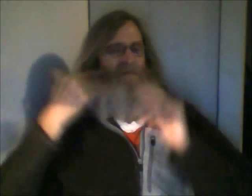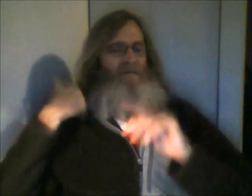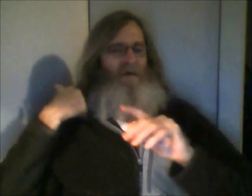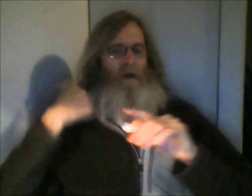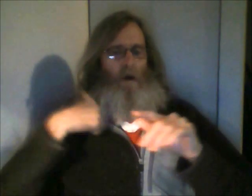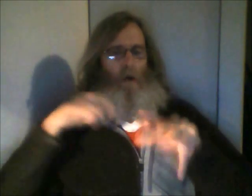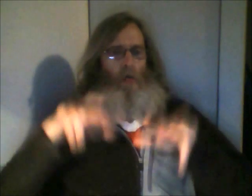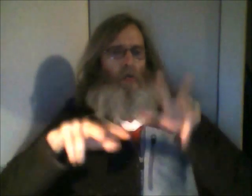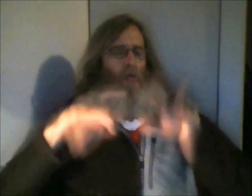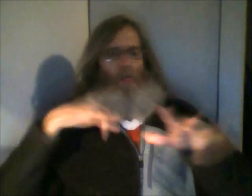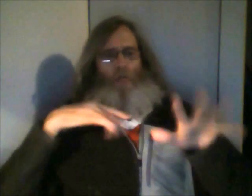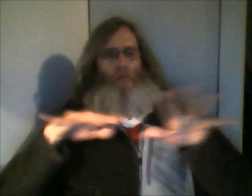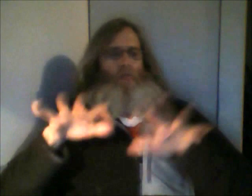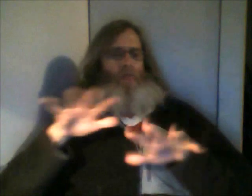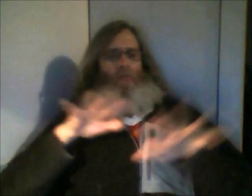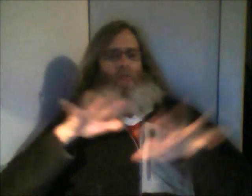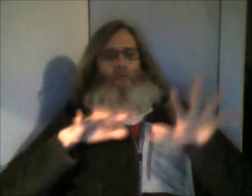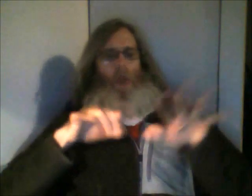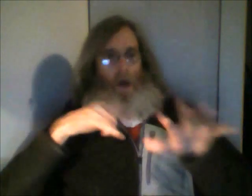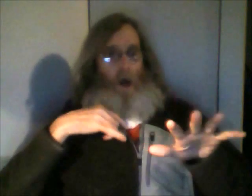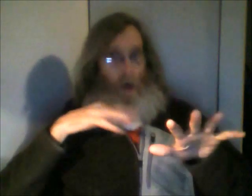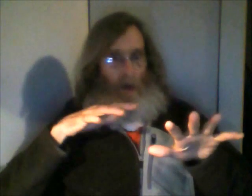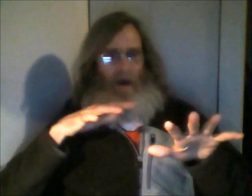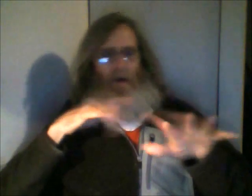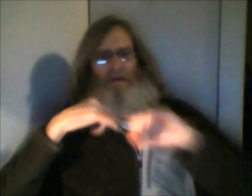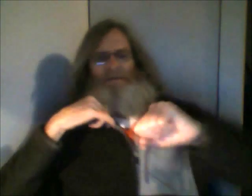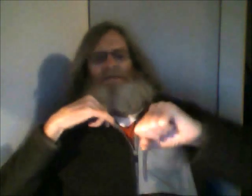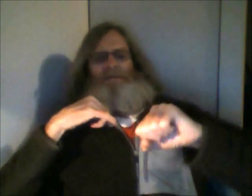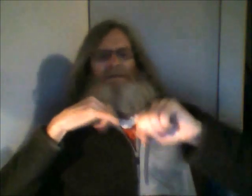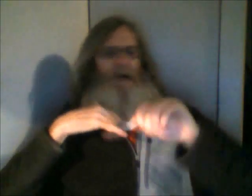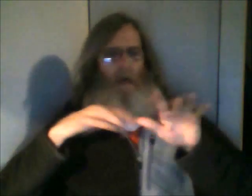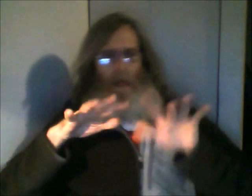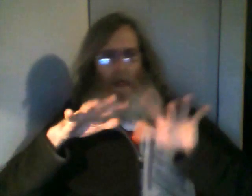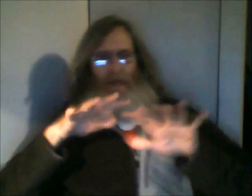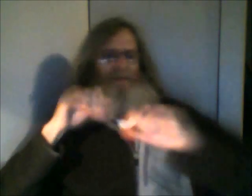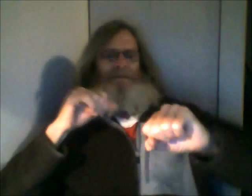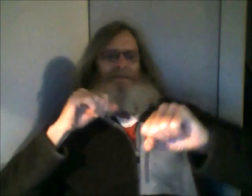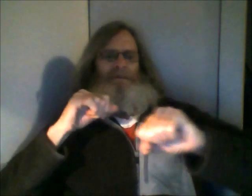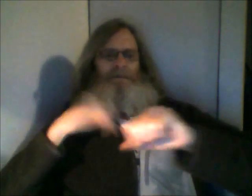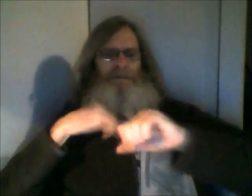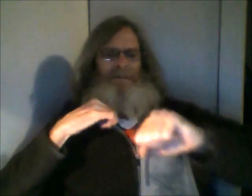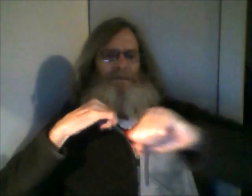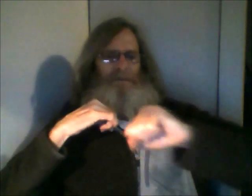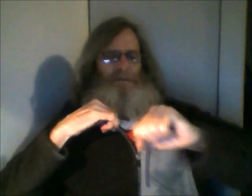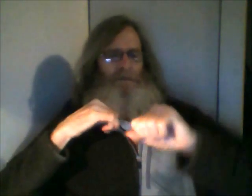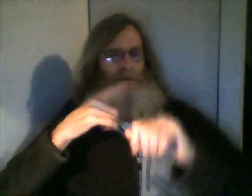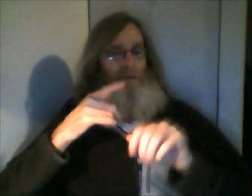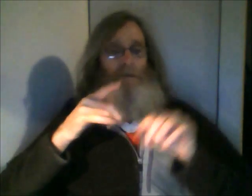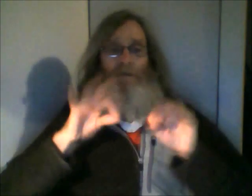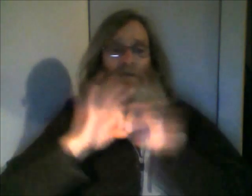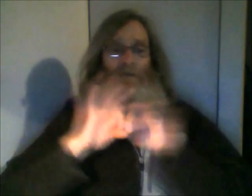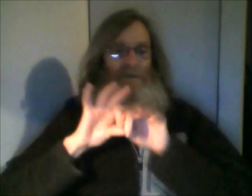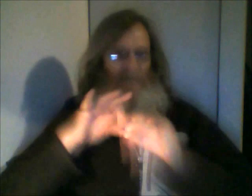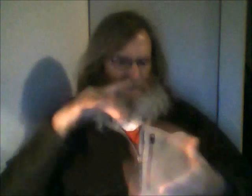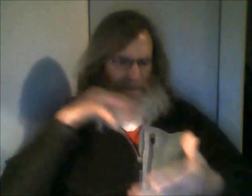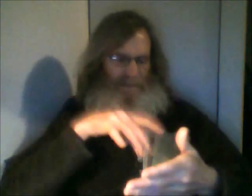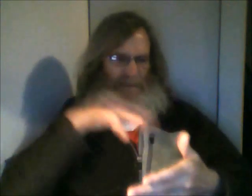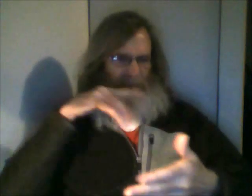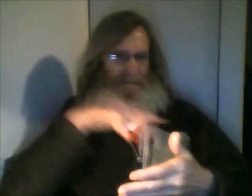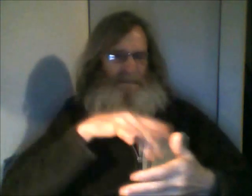We spend a lot of time in darkness. But what if you can make your drive brighter? Take farther down the road and